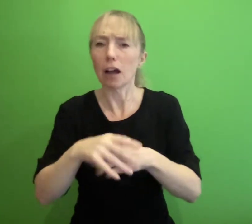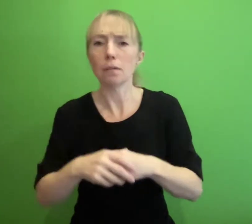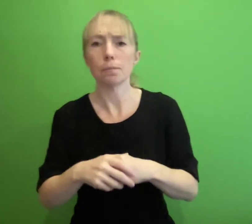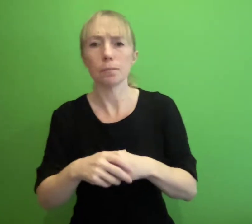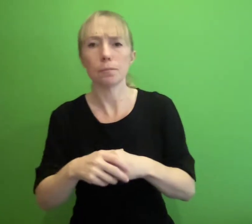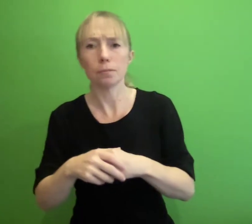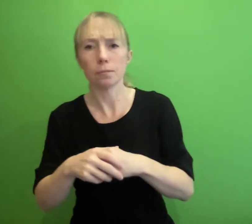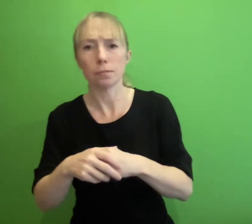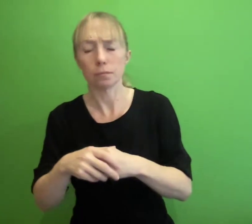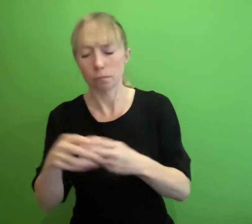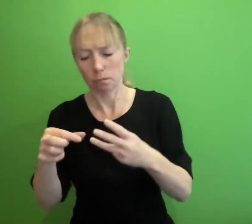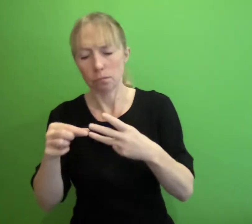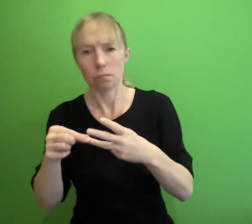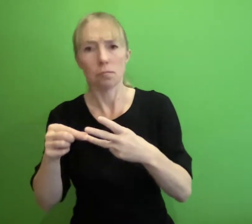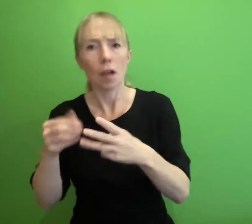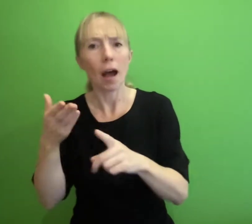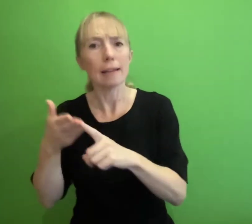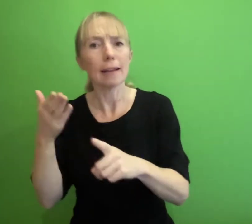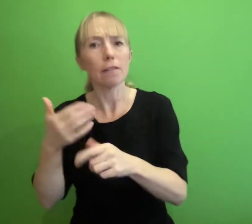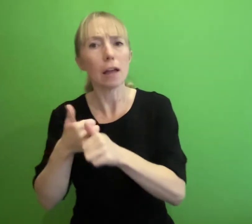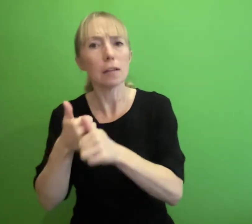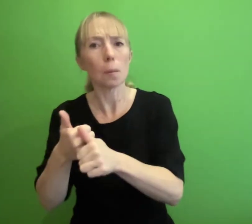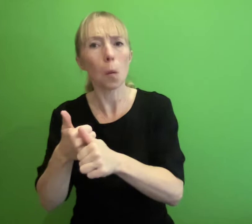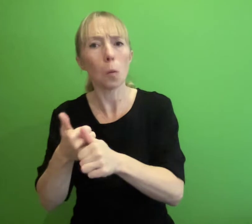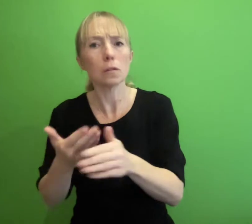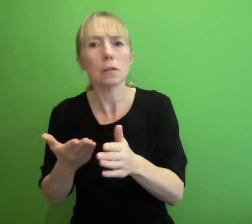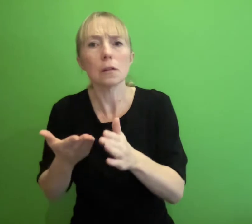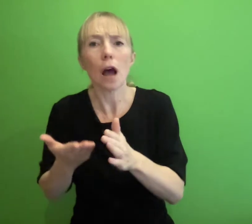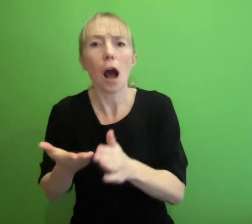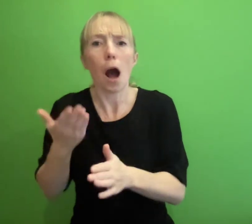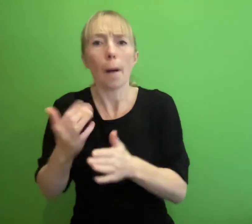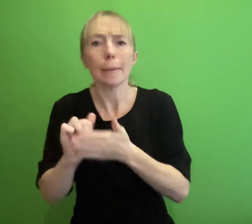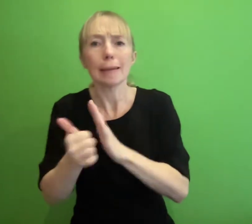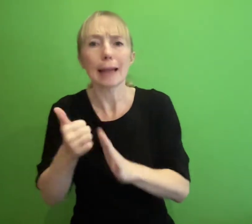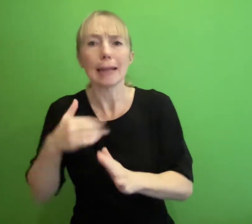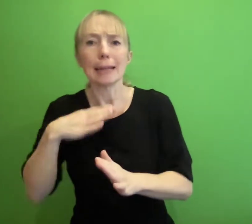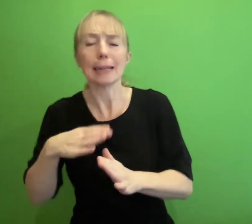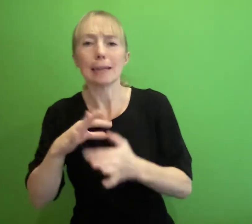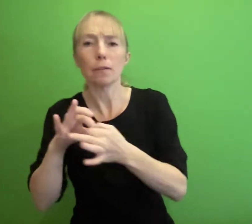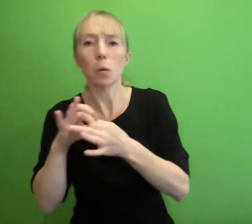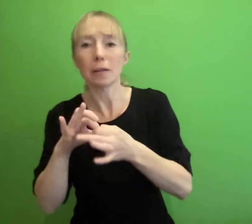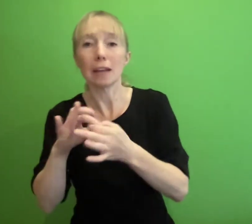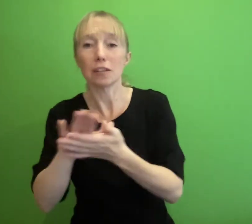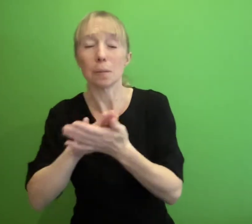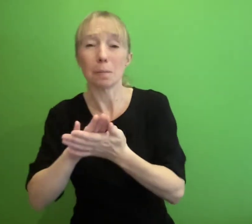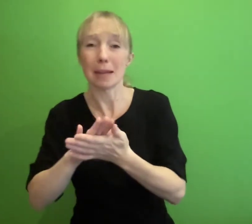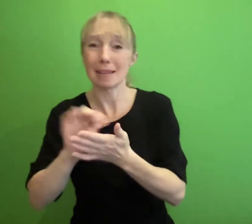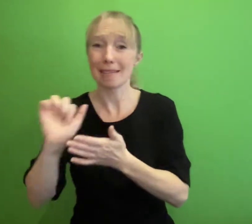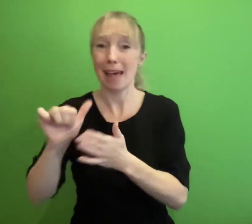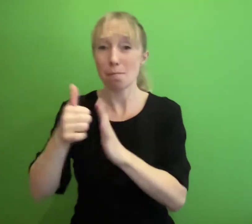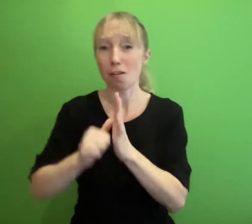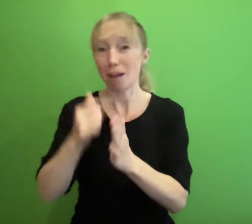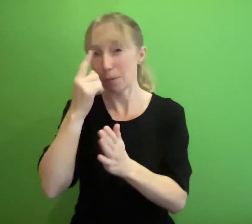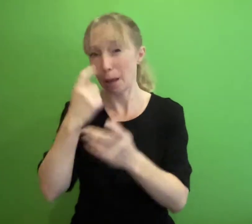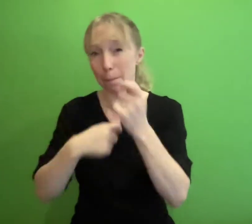Identify the support and upskilling needs of organisations to make their programmes more accessible and increase awareness